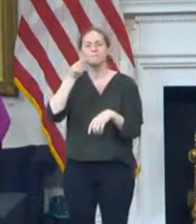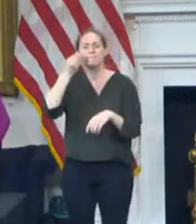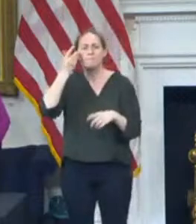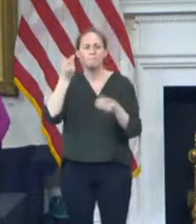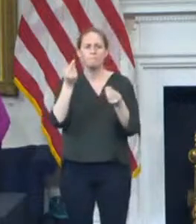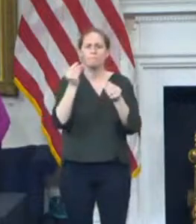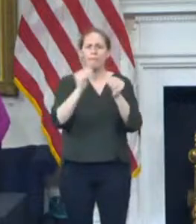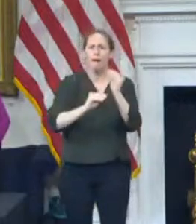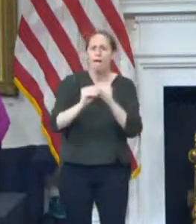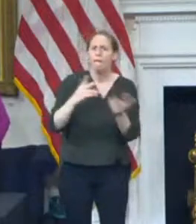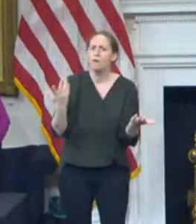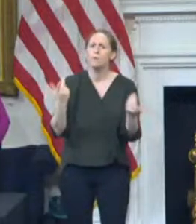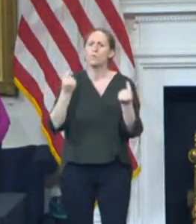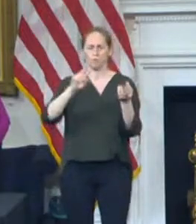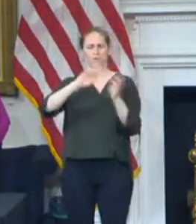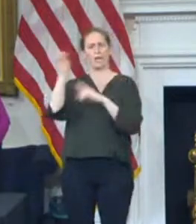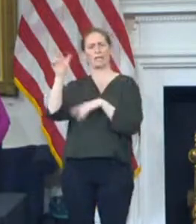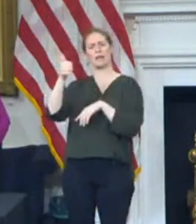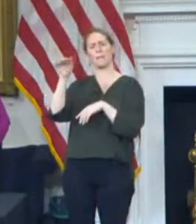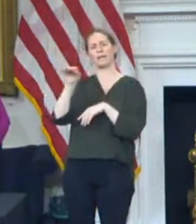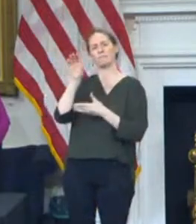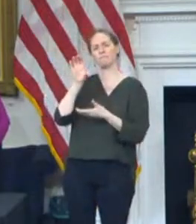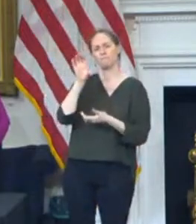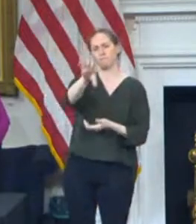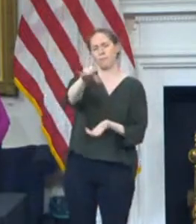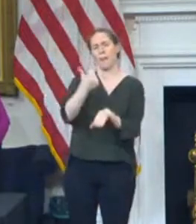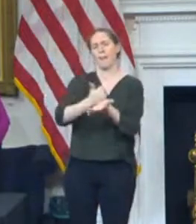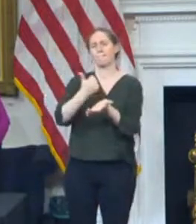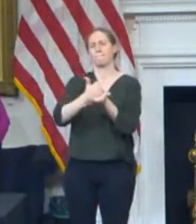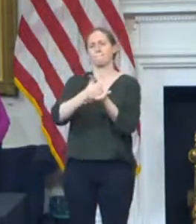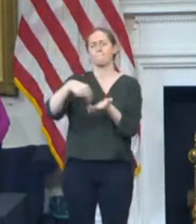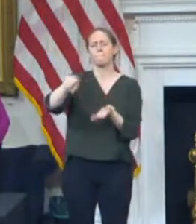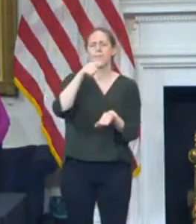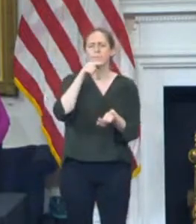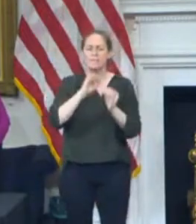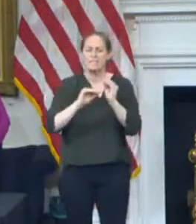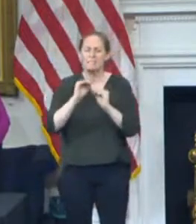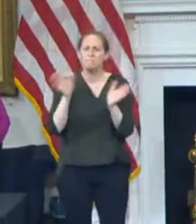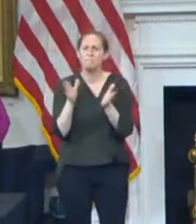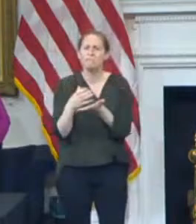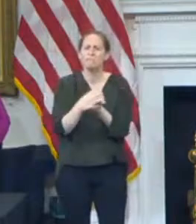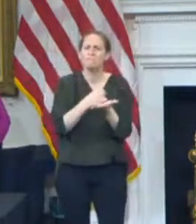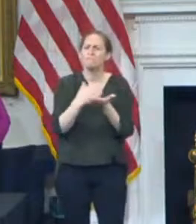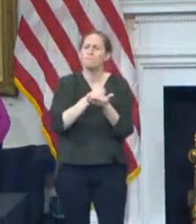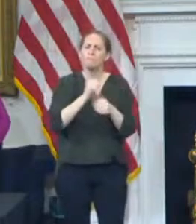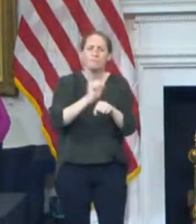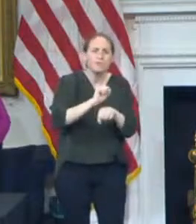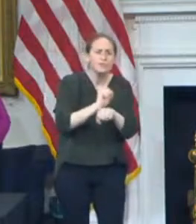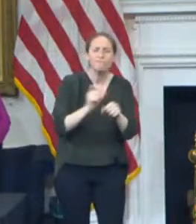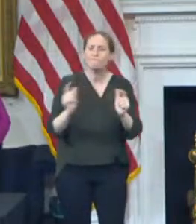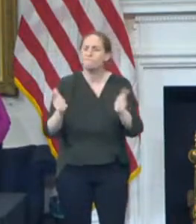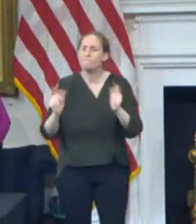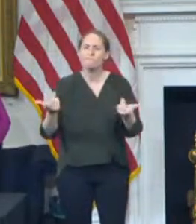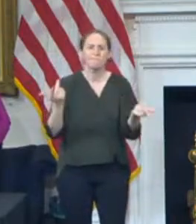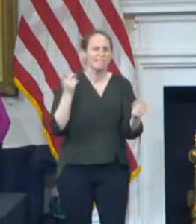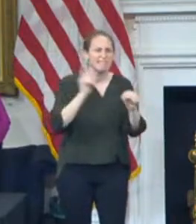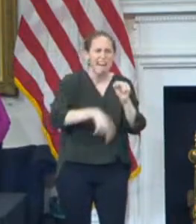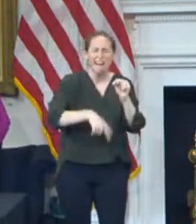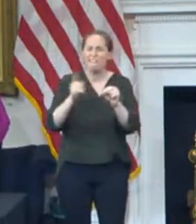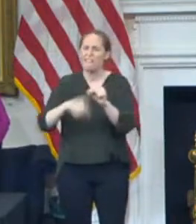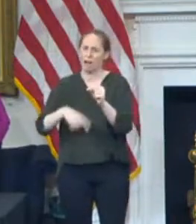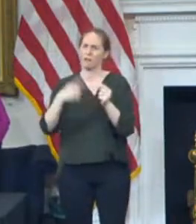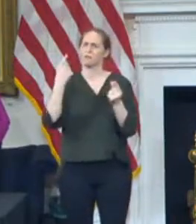million to cover rent payments for low-income tenants who have been negatively affected by